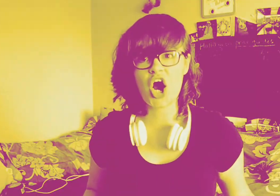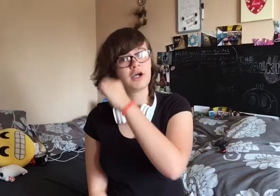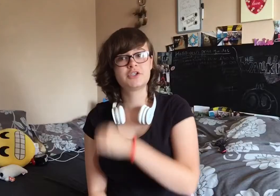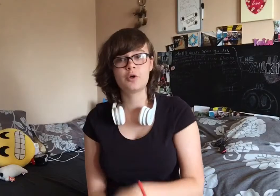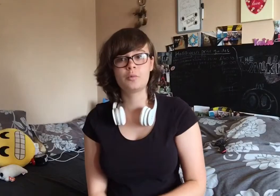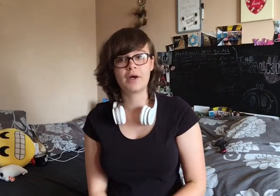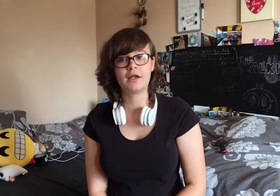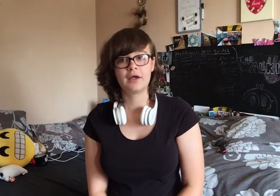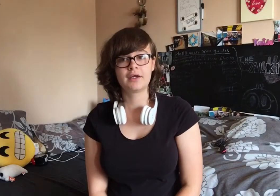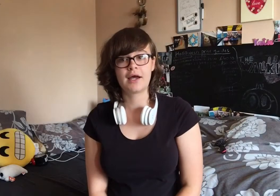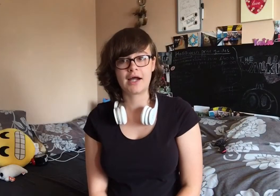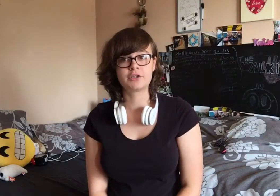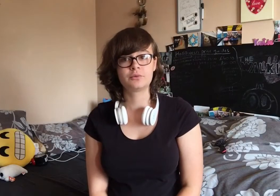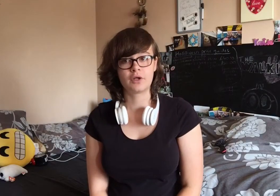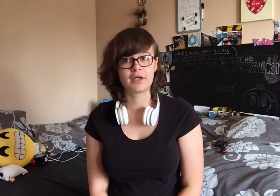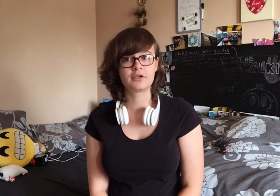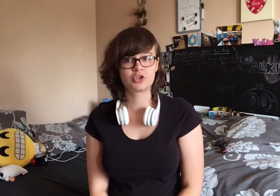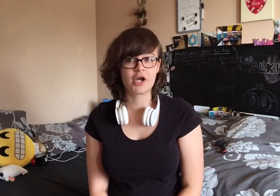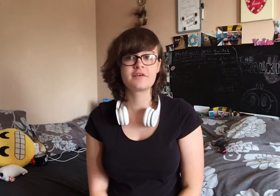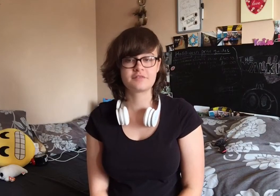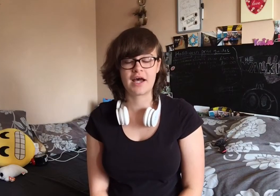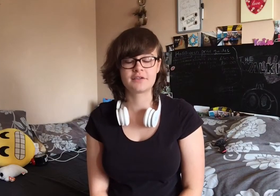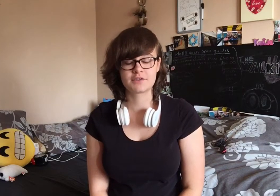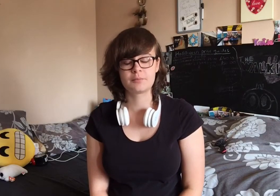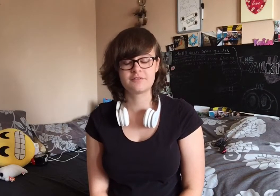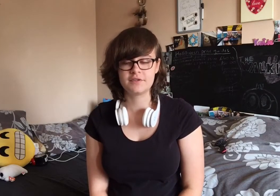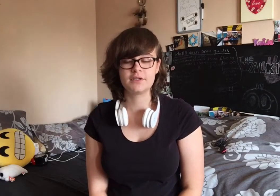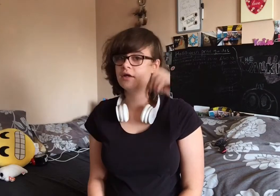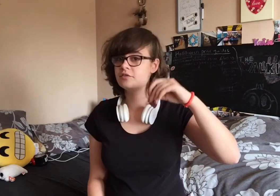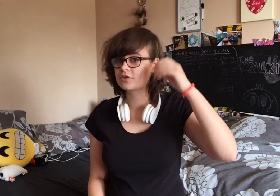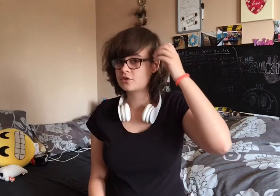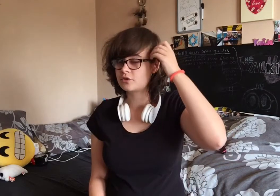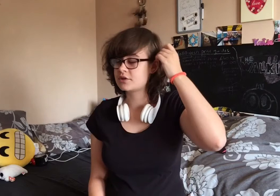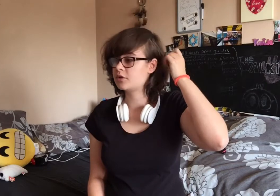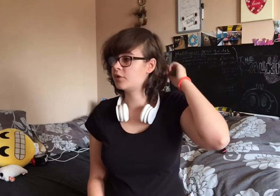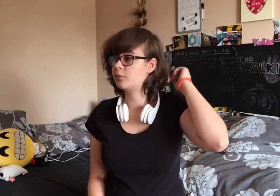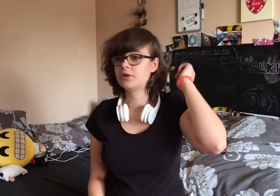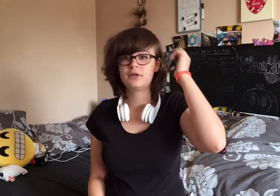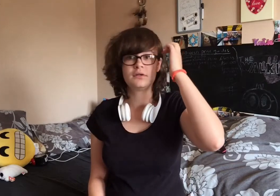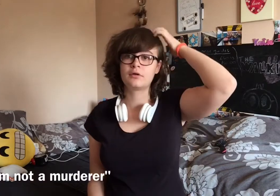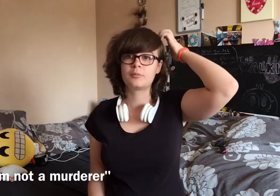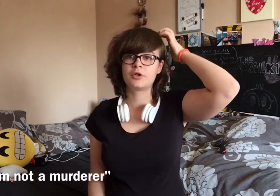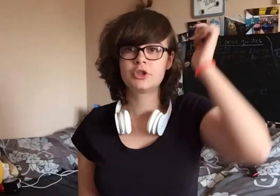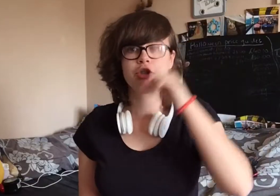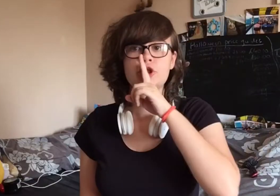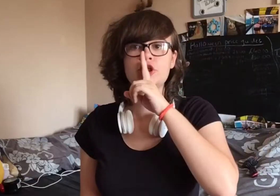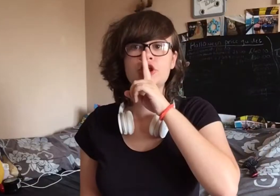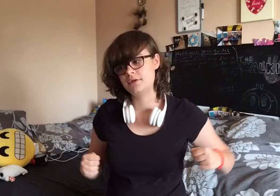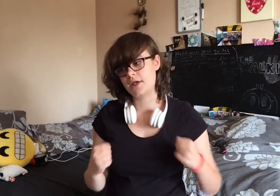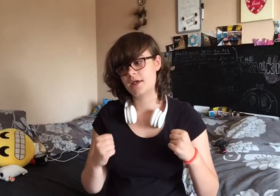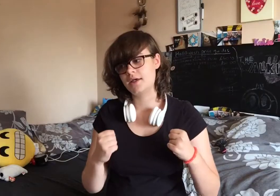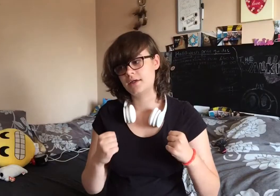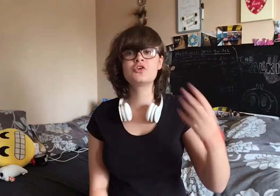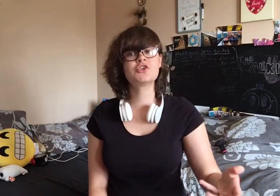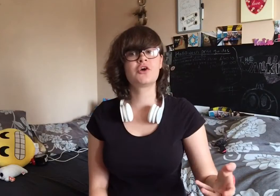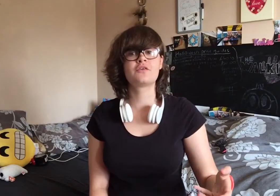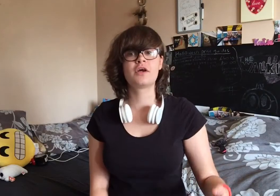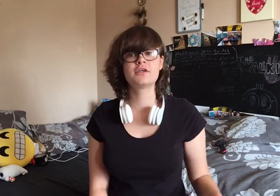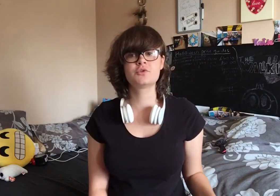I don't wear like actual like driving vans on my feet. Hey, if you're slaughtering someone, I want in. And I'm like, yay. Osteoarthritis, which,